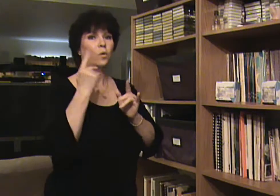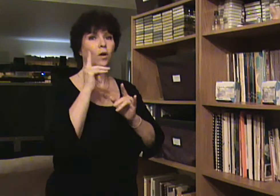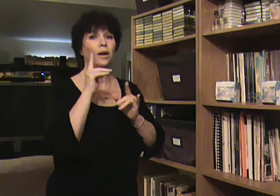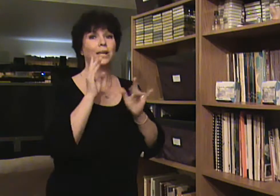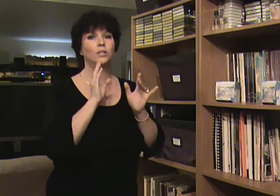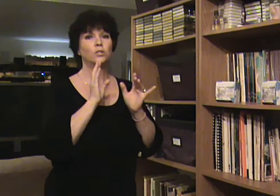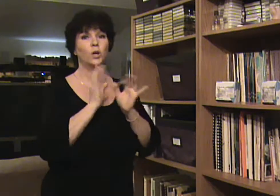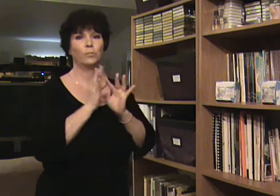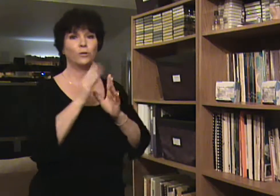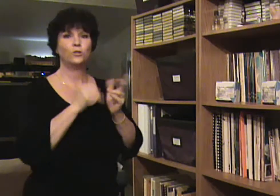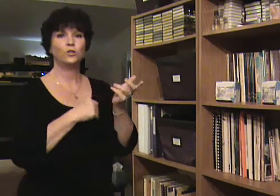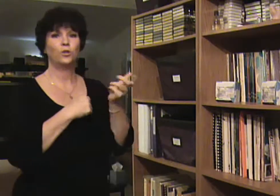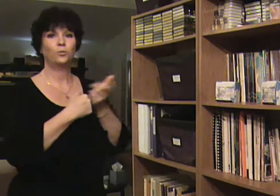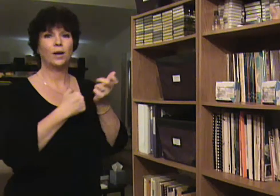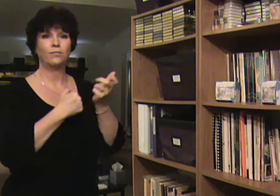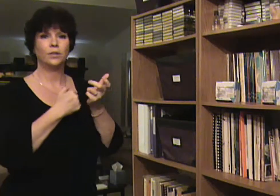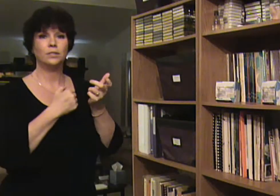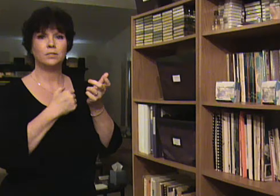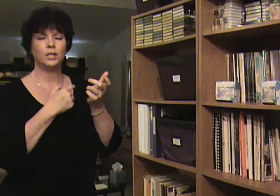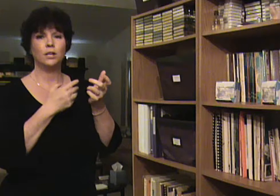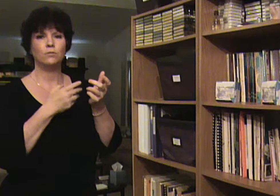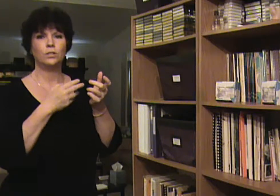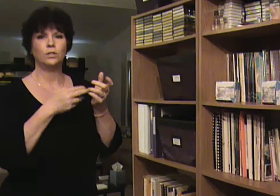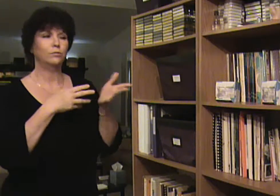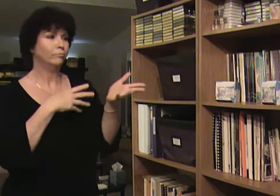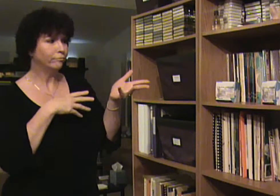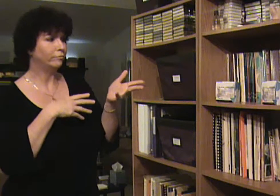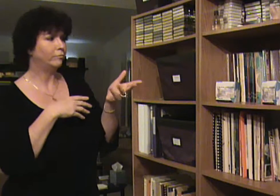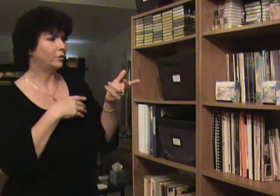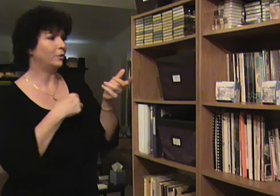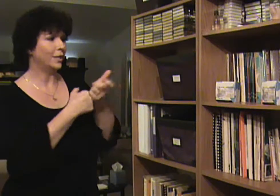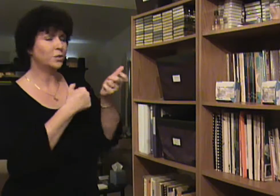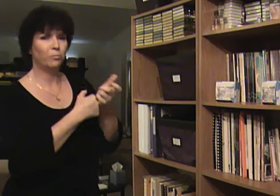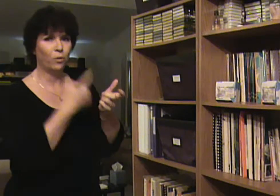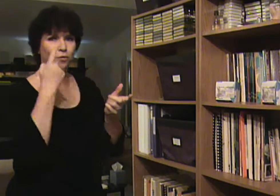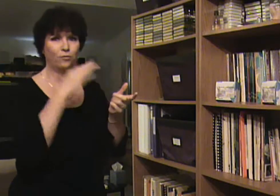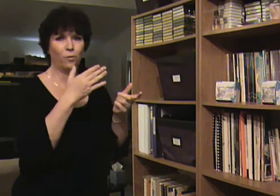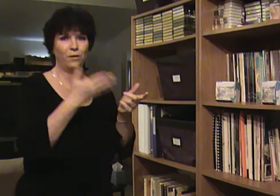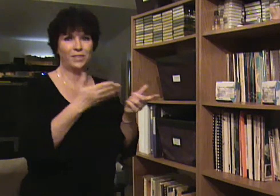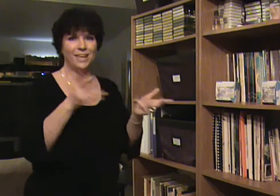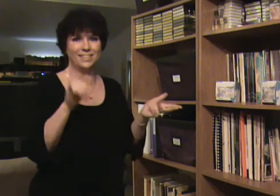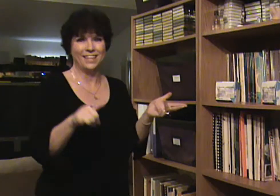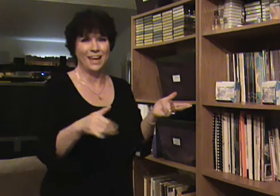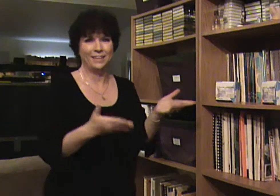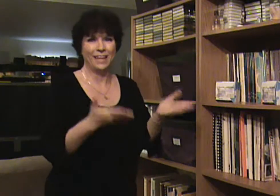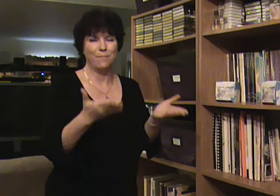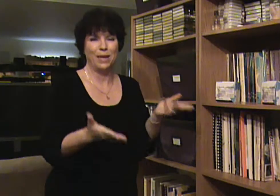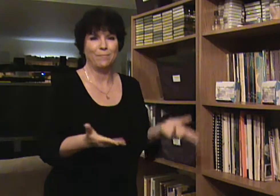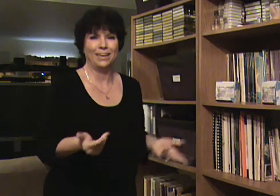for interpreters to reference, you know, to get support for things that they may